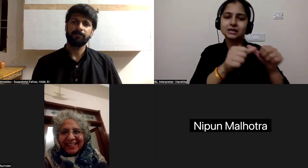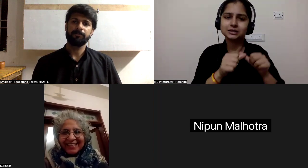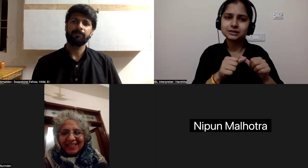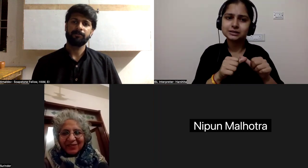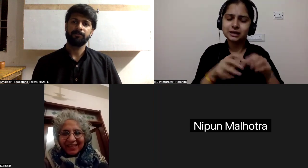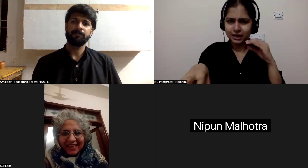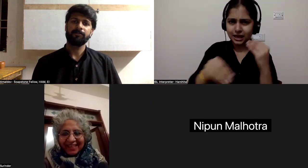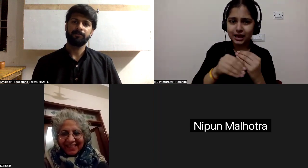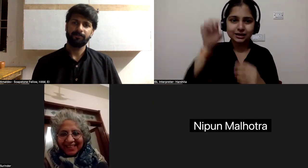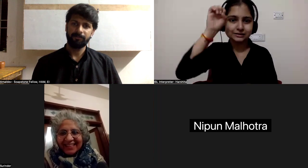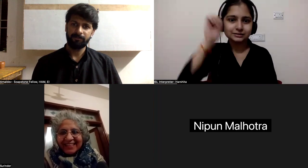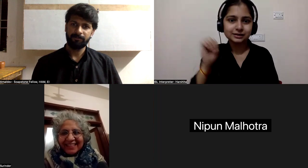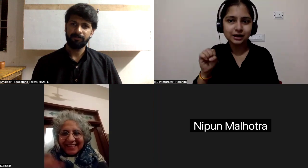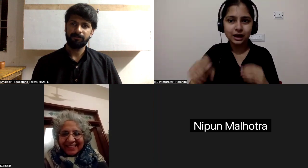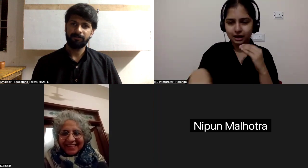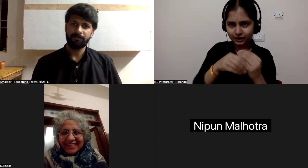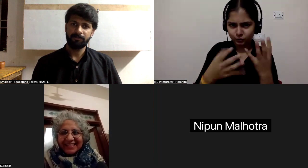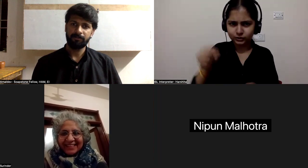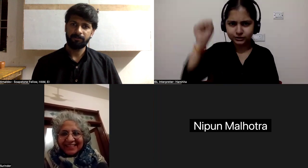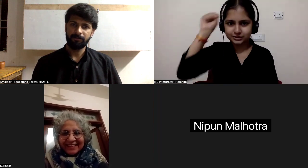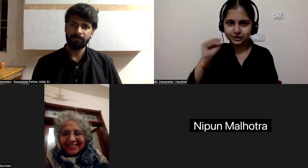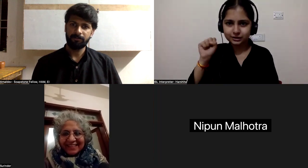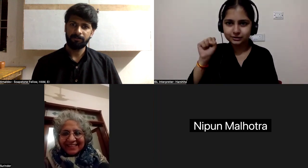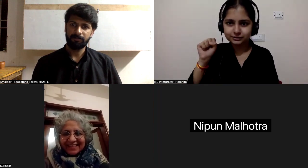to add? Would like